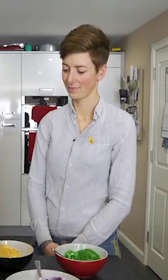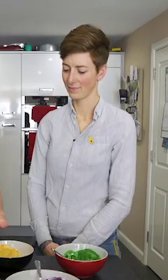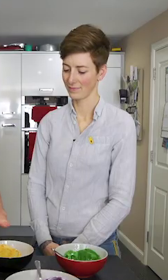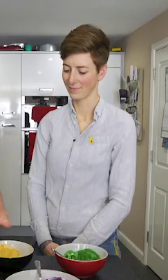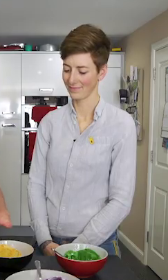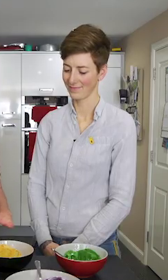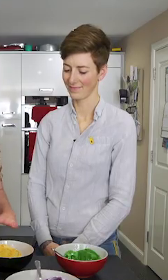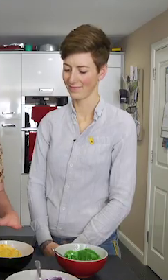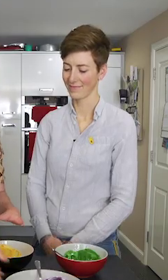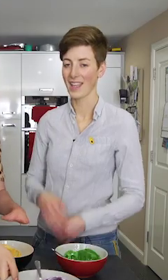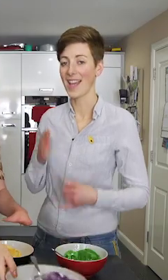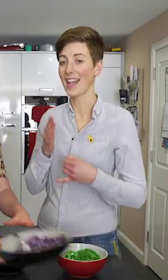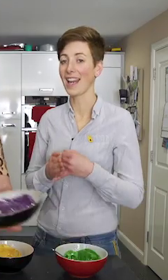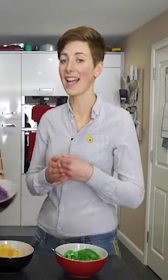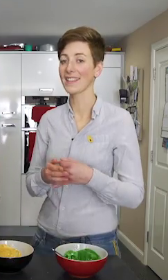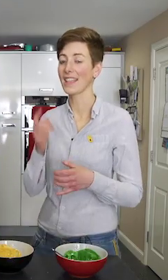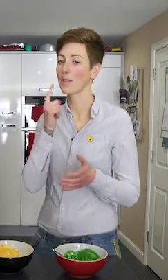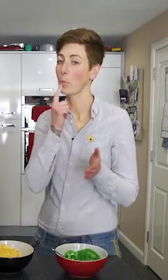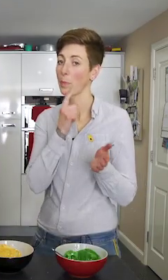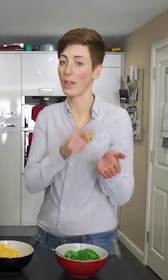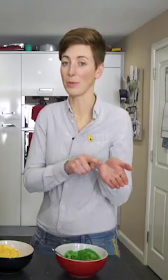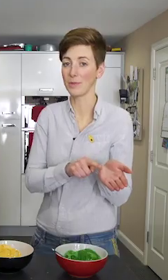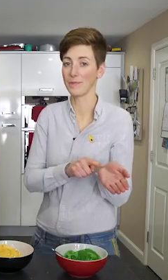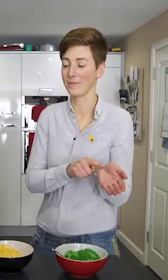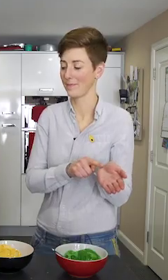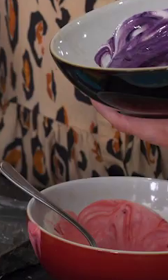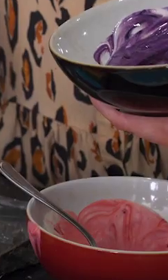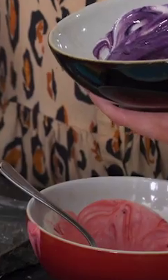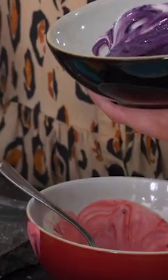and then purple. and last is purple.